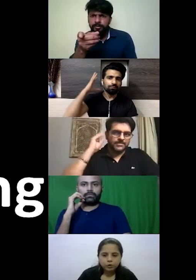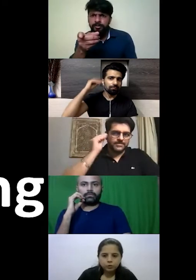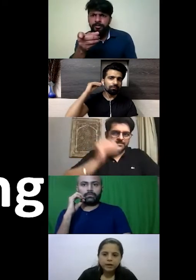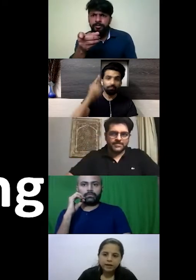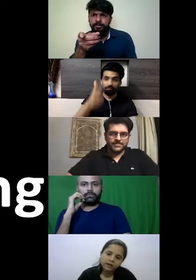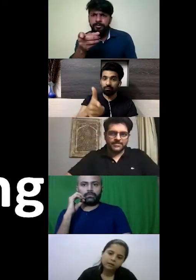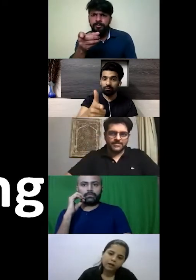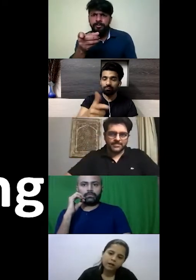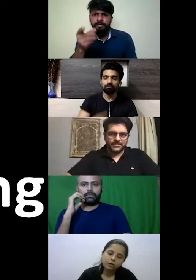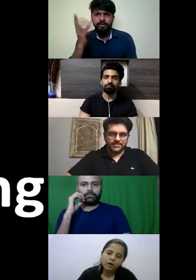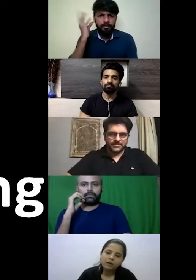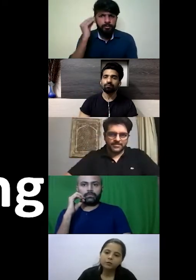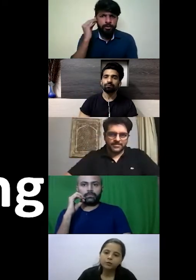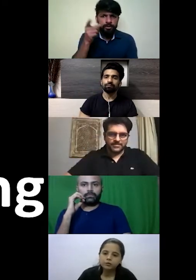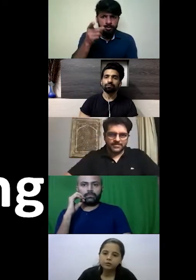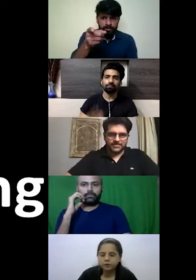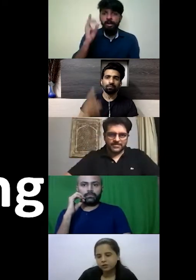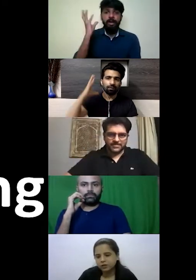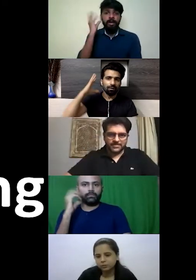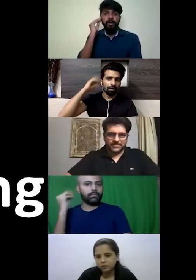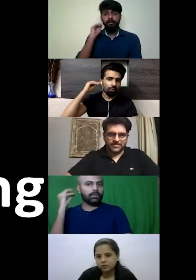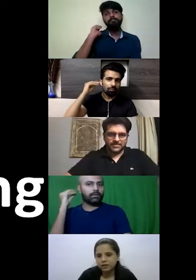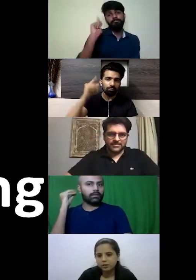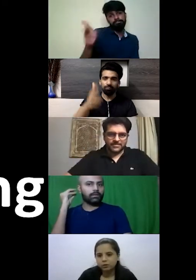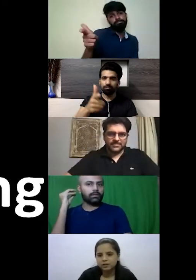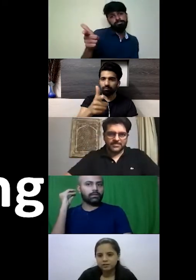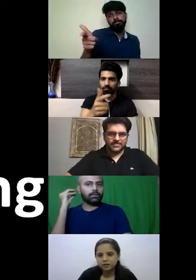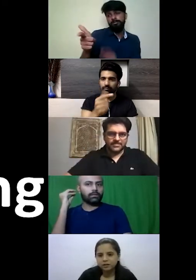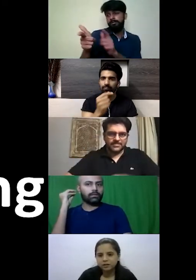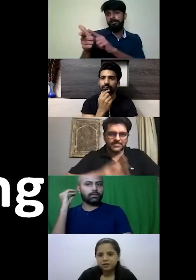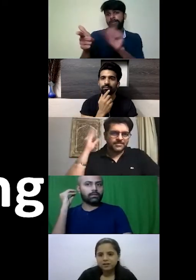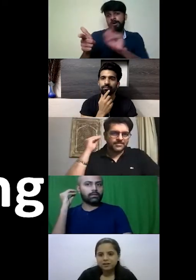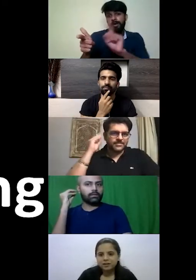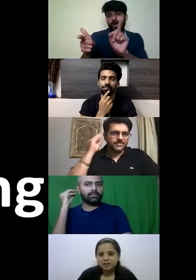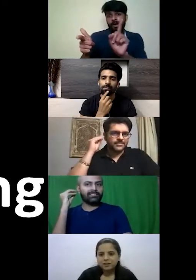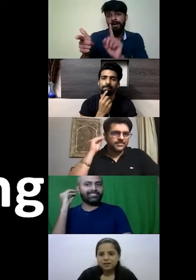So you hearing, and you have to use your facial expression like you are asking.